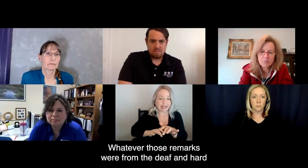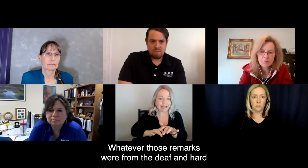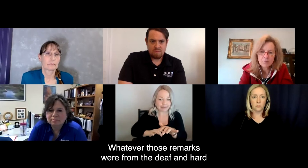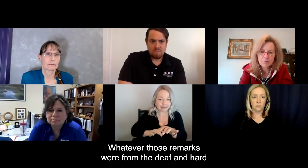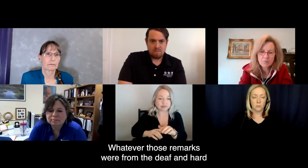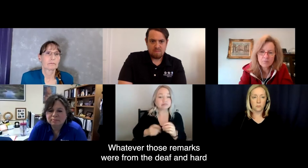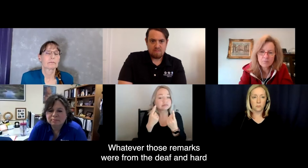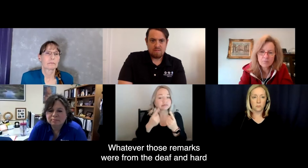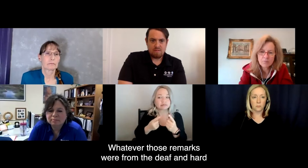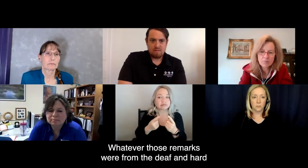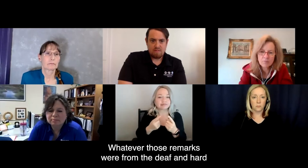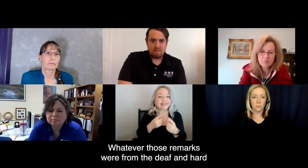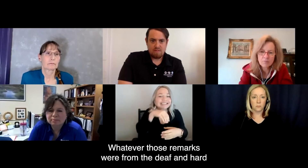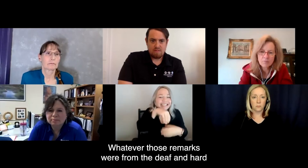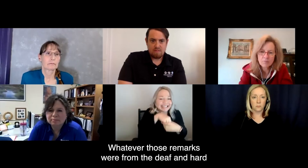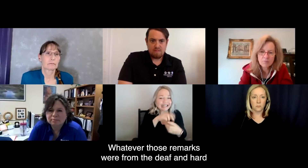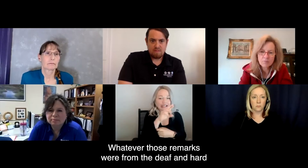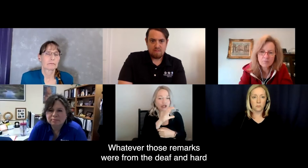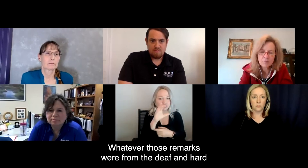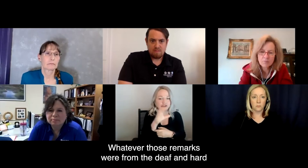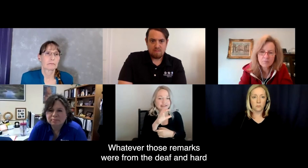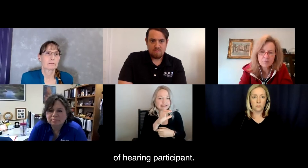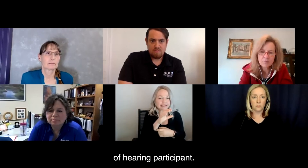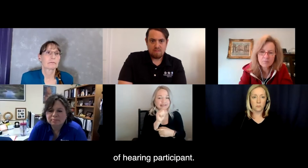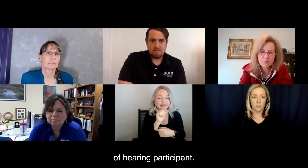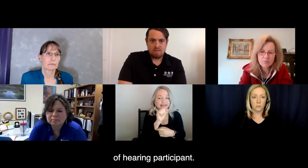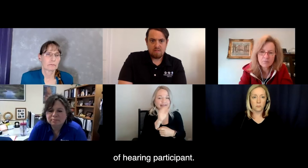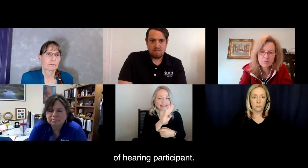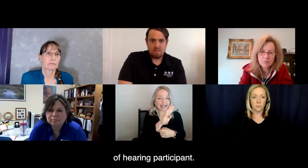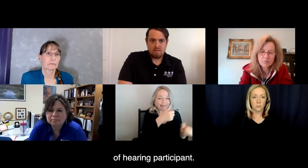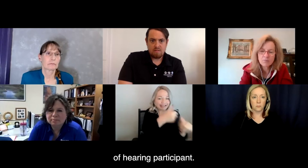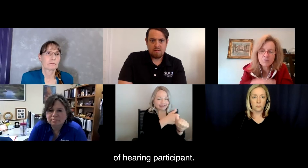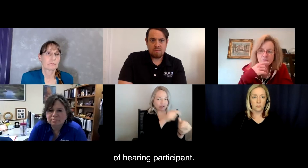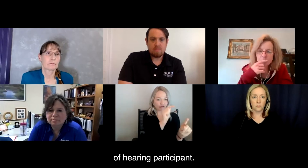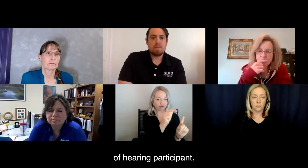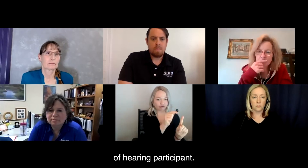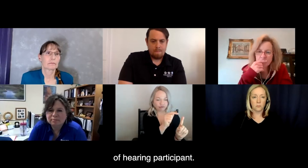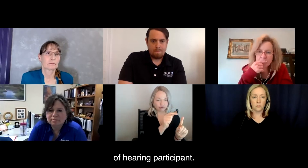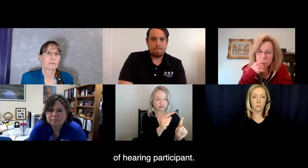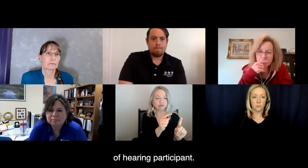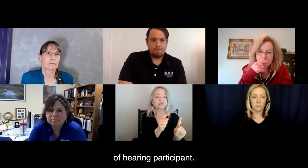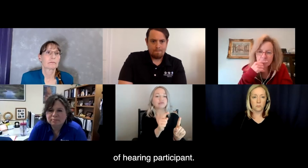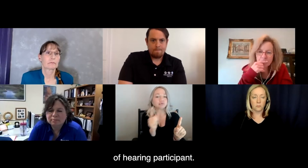whatever those remarks were from the deaf or hard of hearing participant.